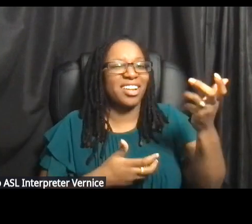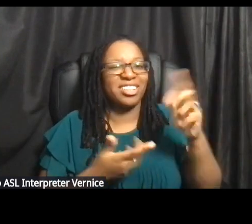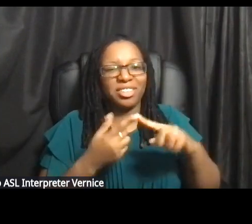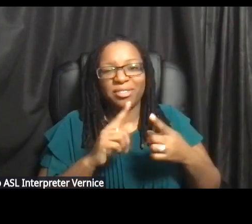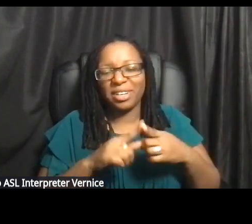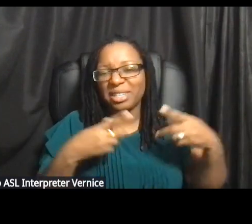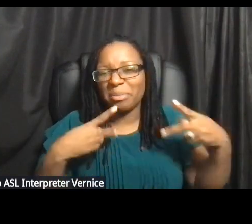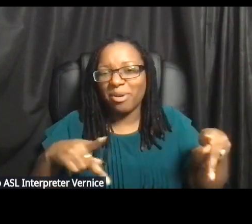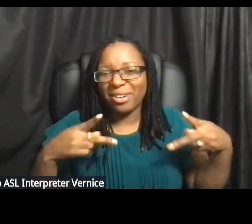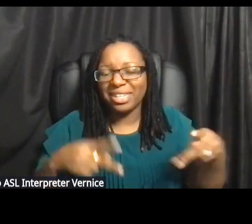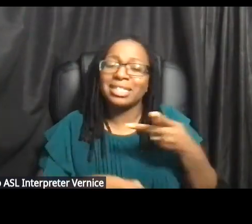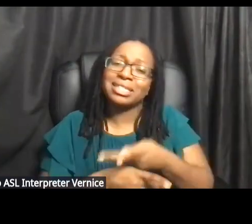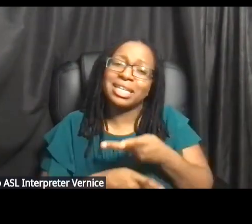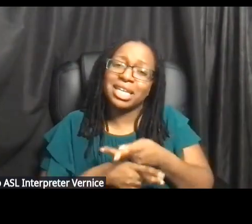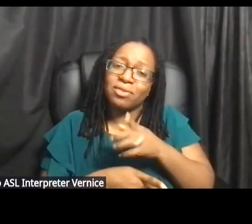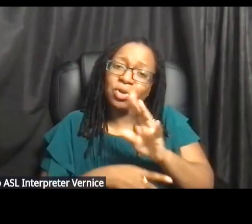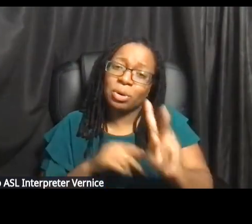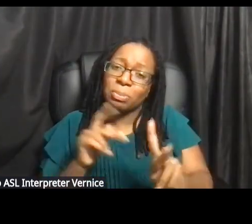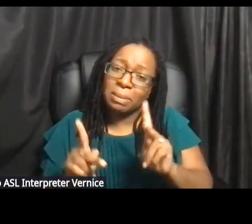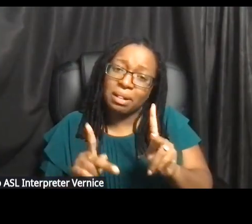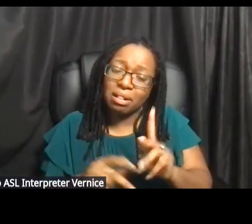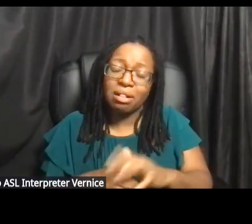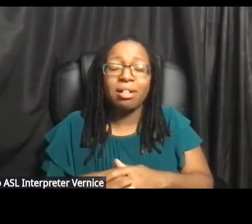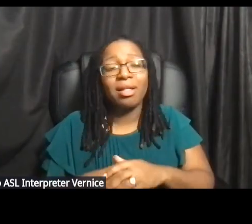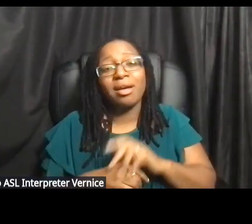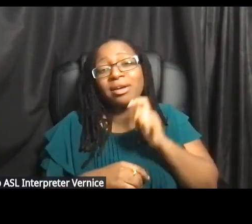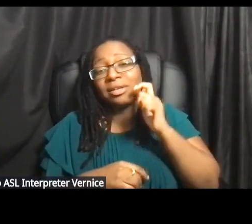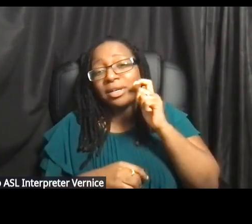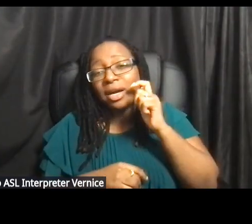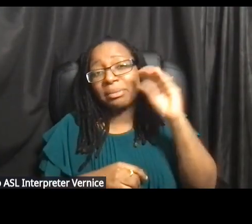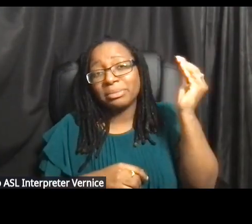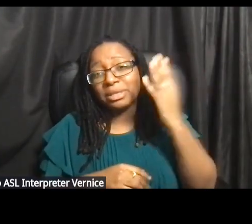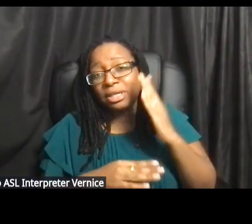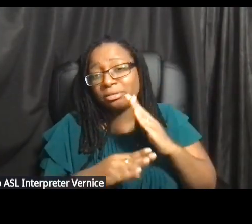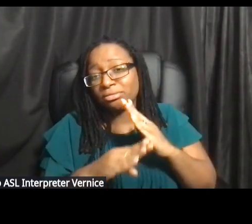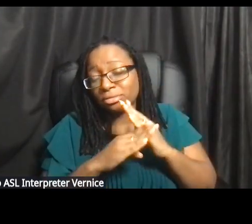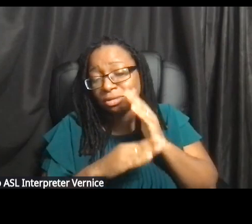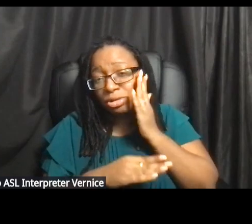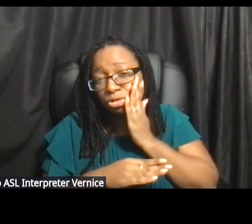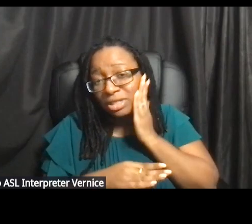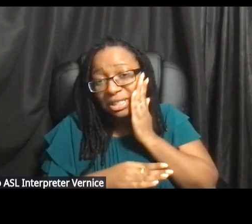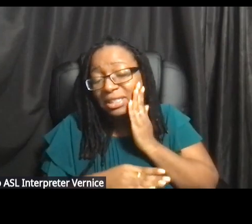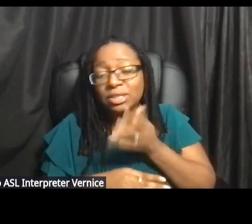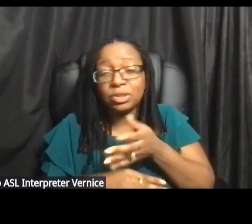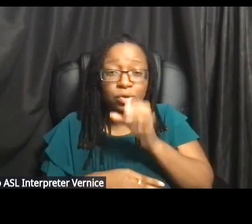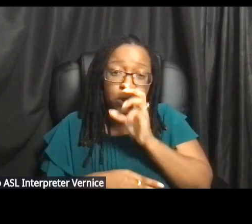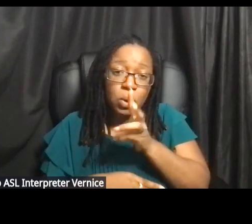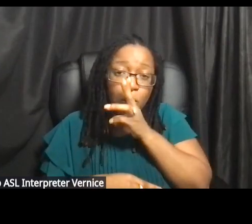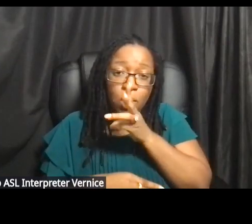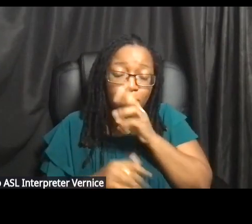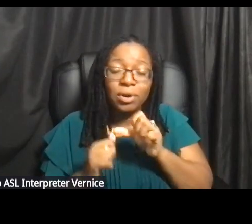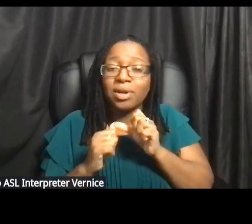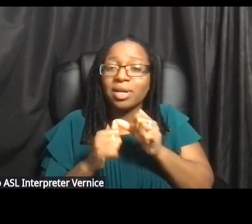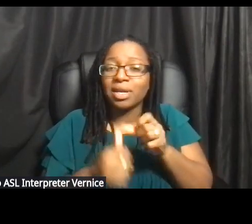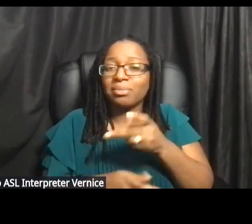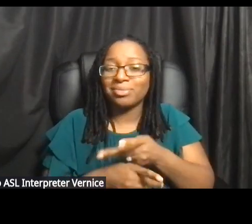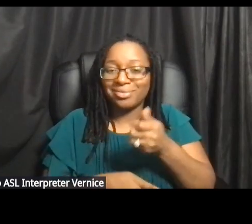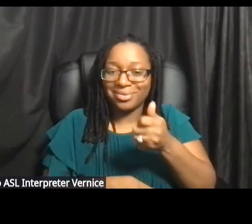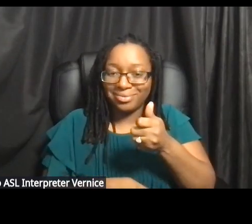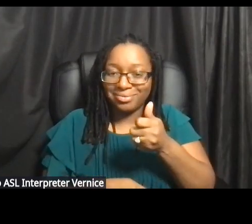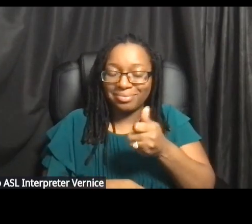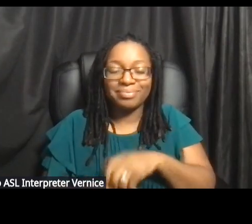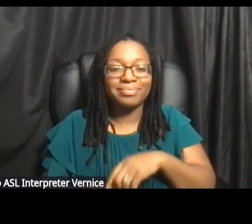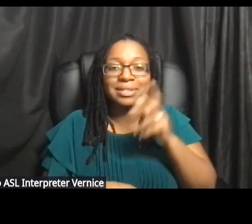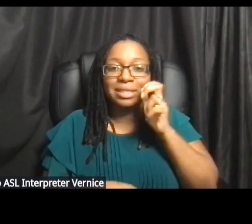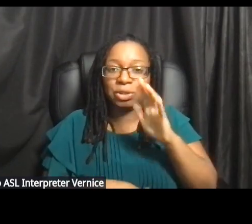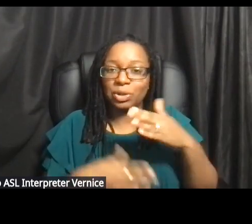you can take care of. Wear sunscreen, drink water, and keep taking care of yourself. Keep listening to your body.